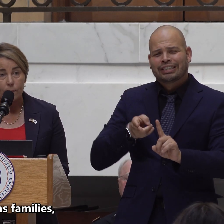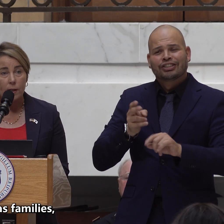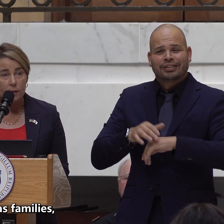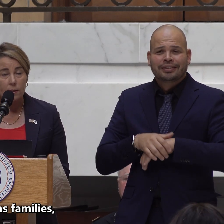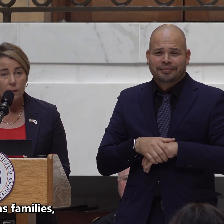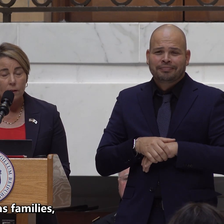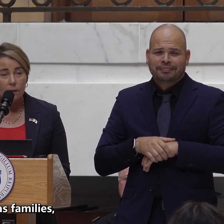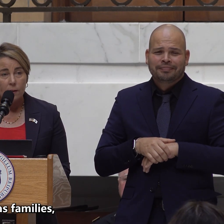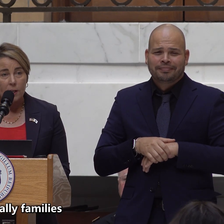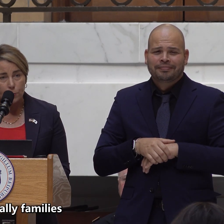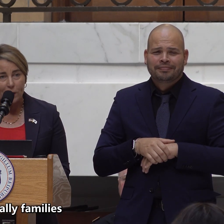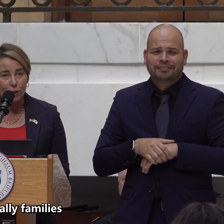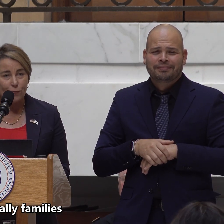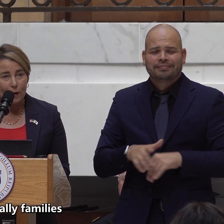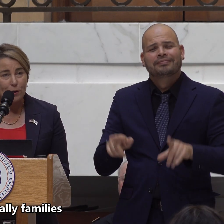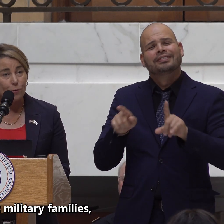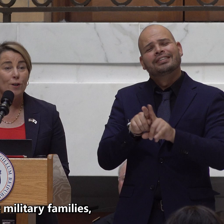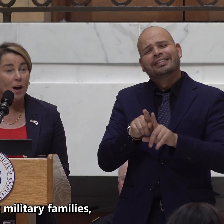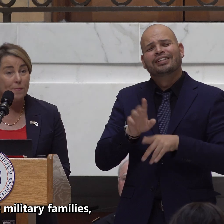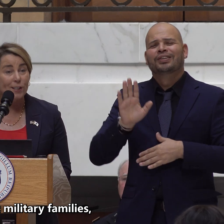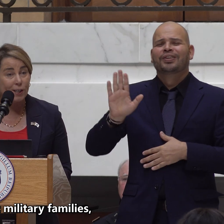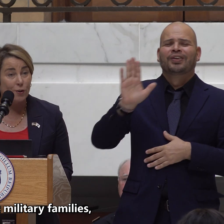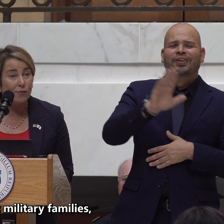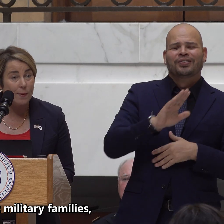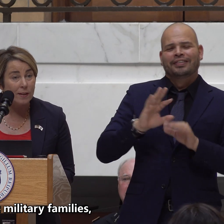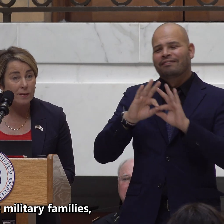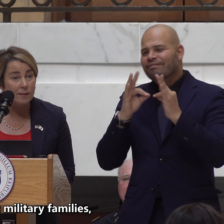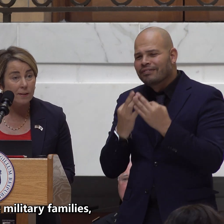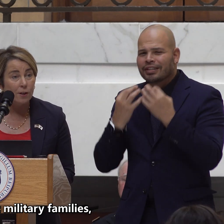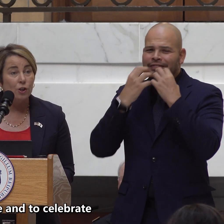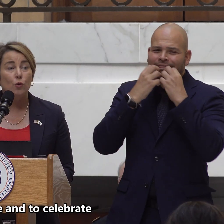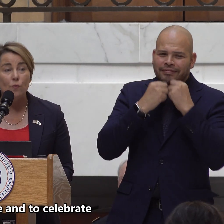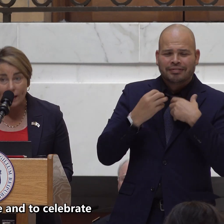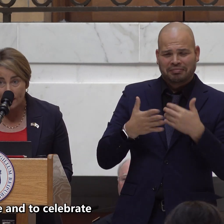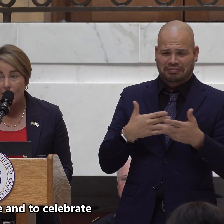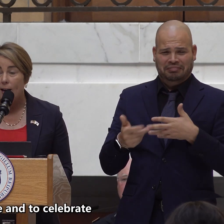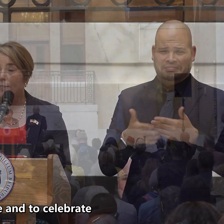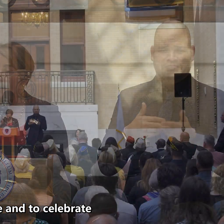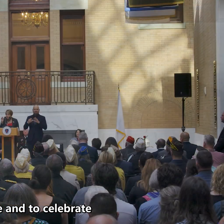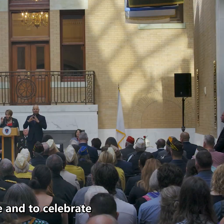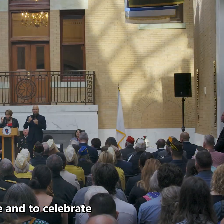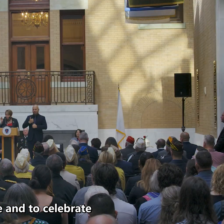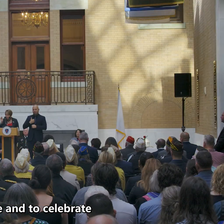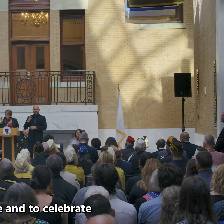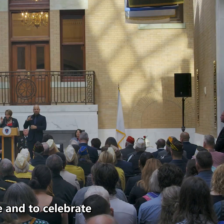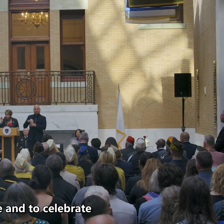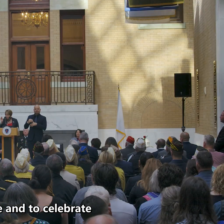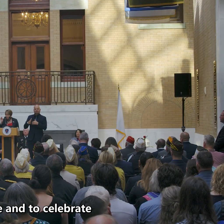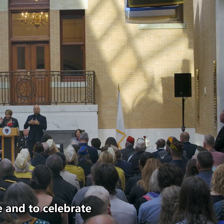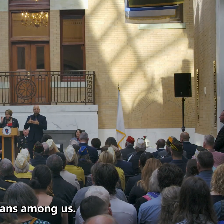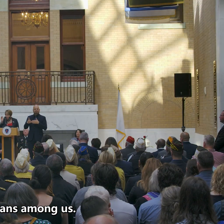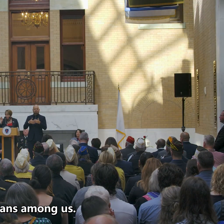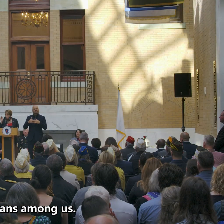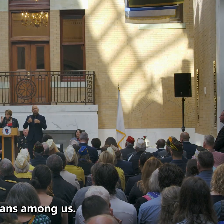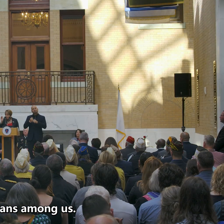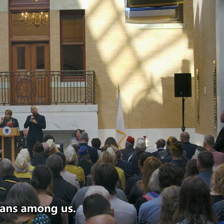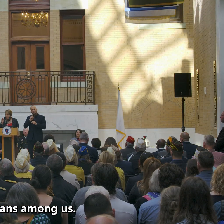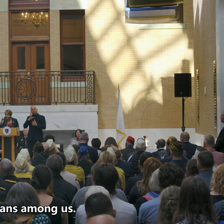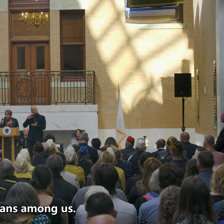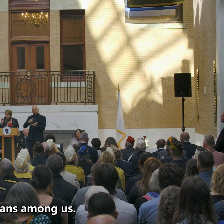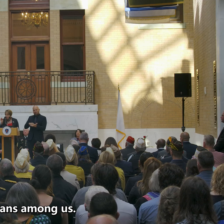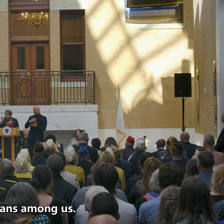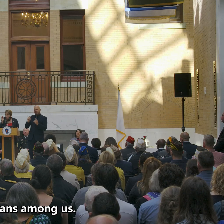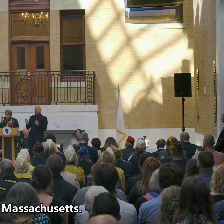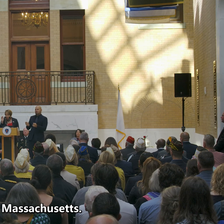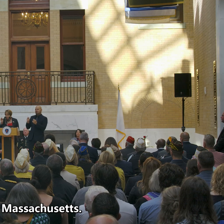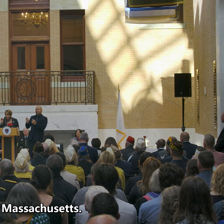as families, especially families who are not military families, to recognize and to celebrate the veterans